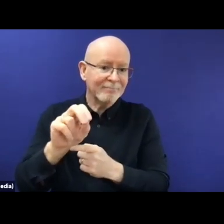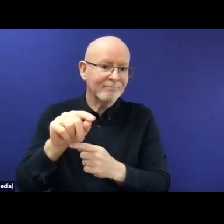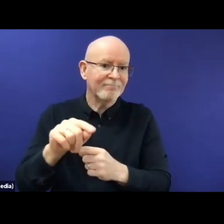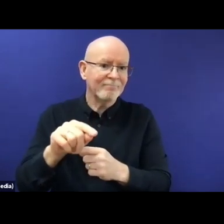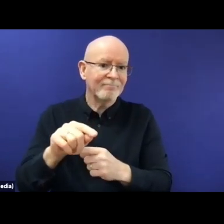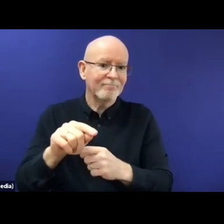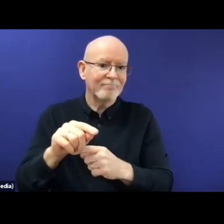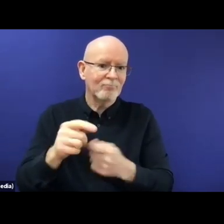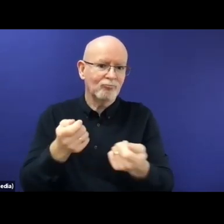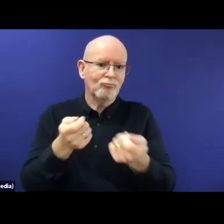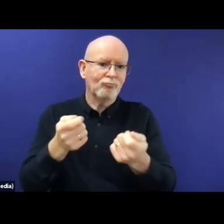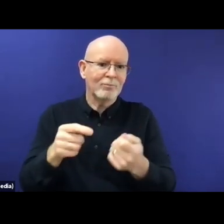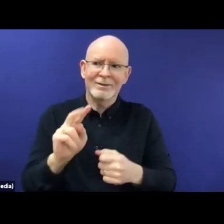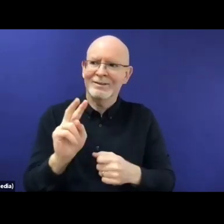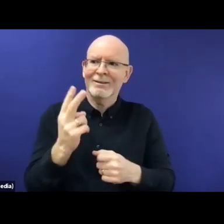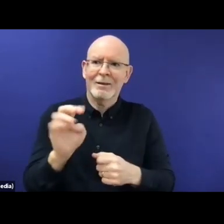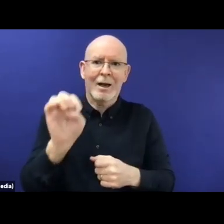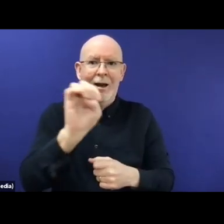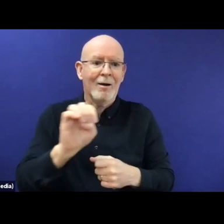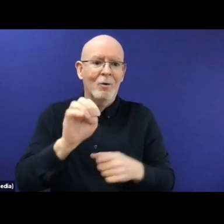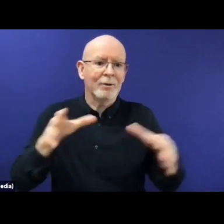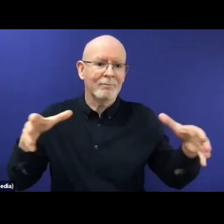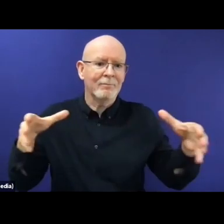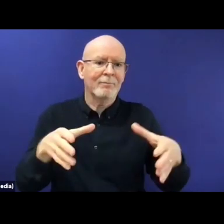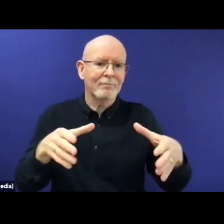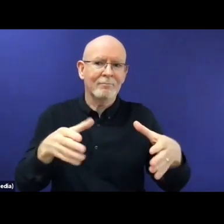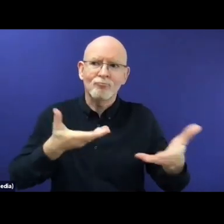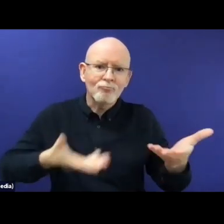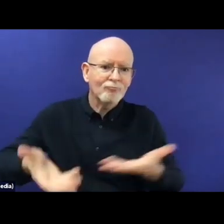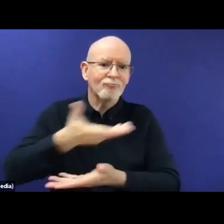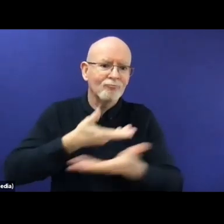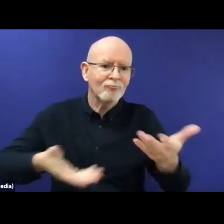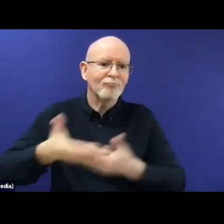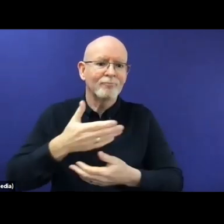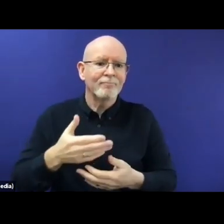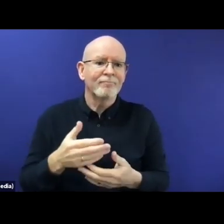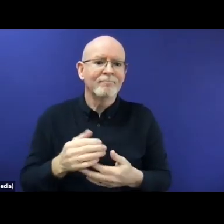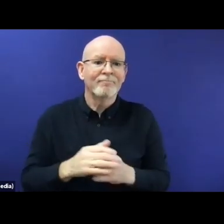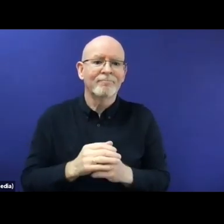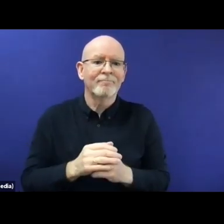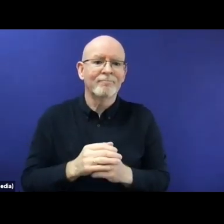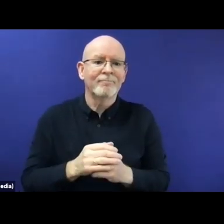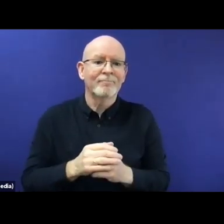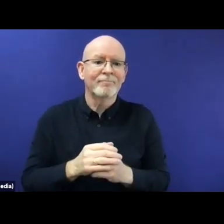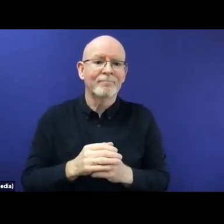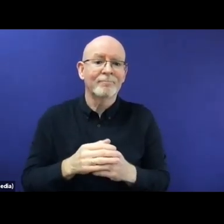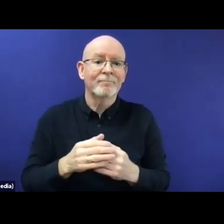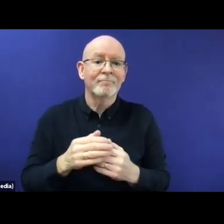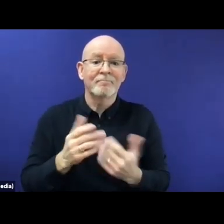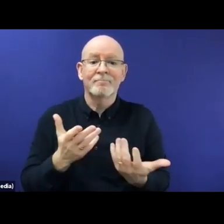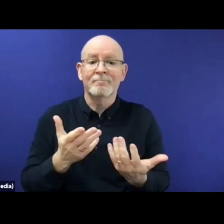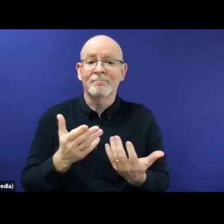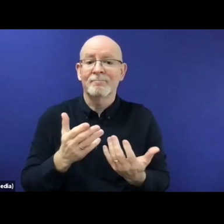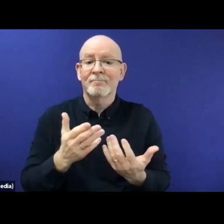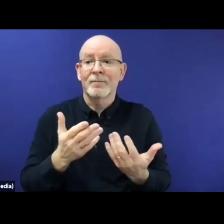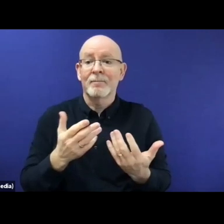If you were actually here in a conference room at the University of Essex, I'd now be telling you